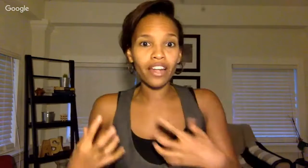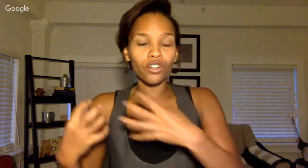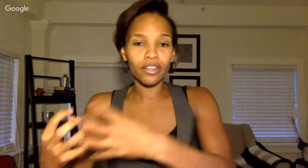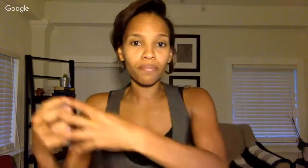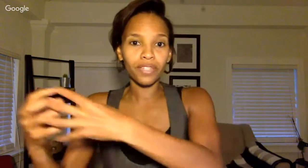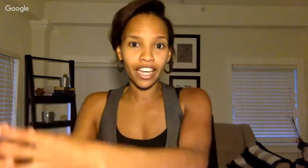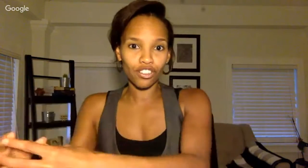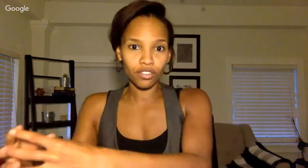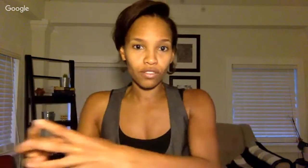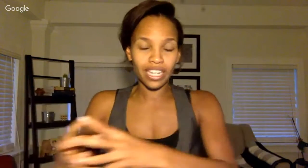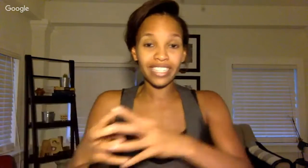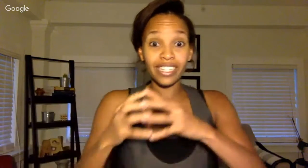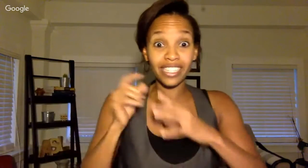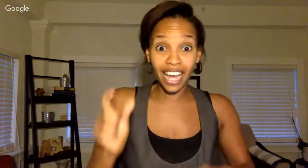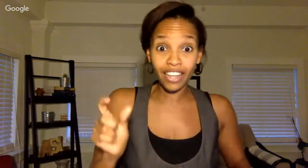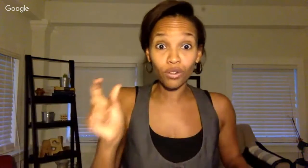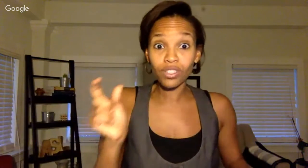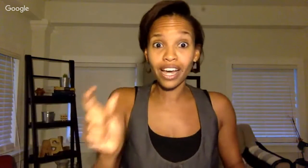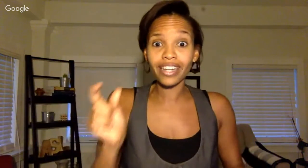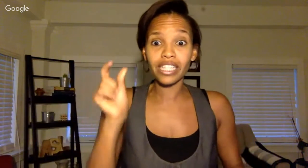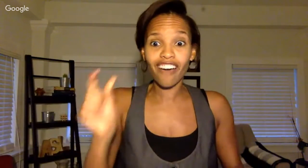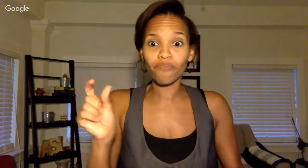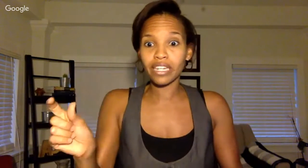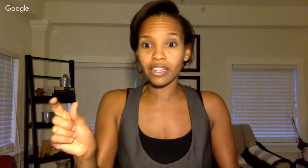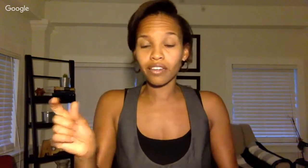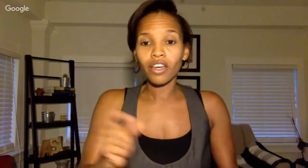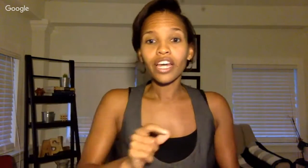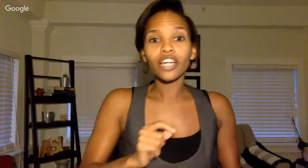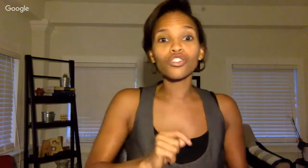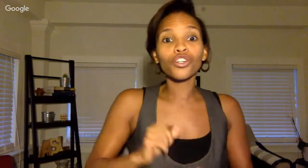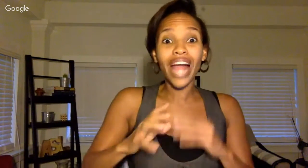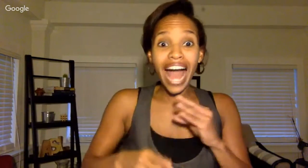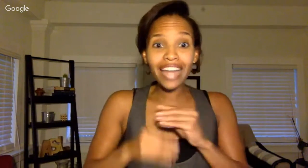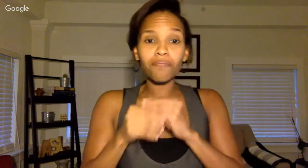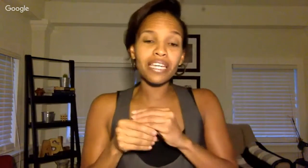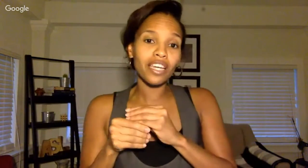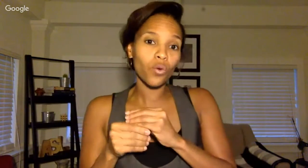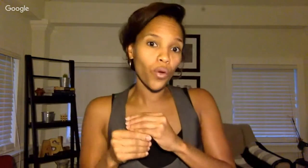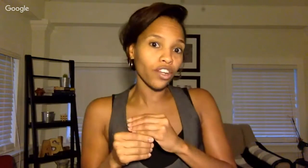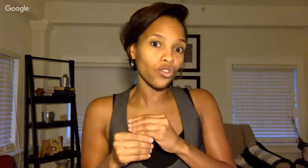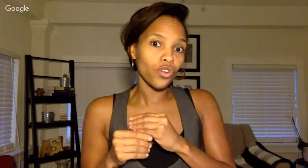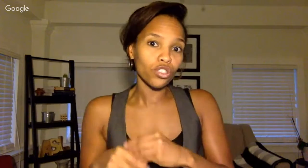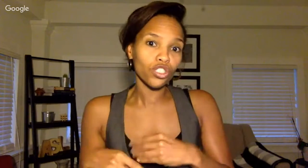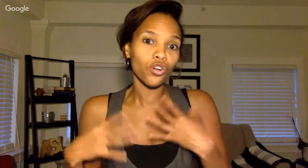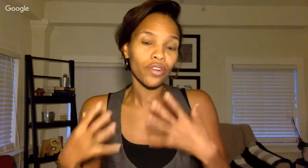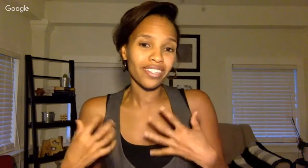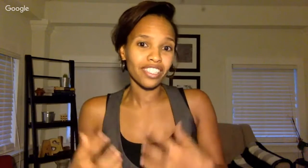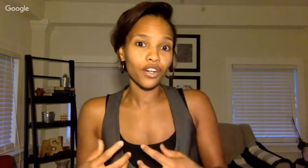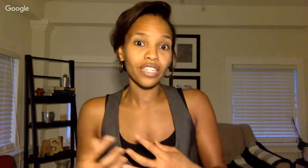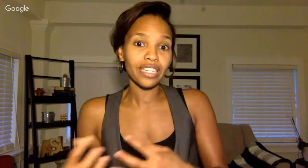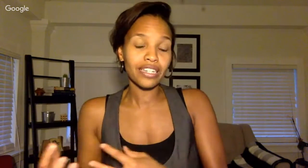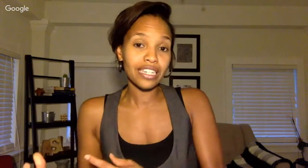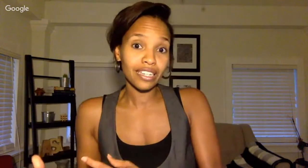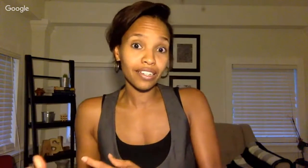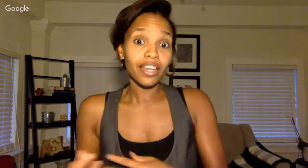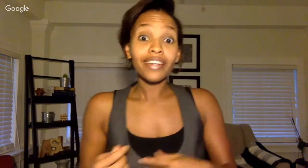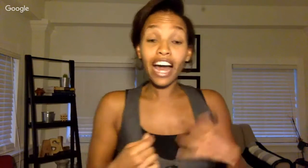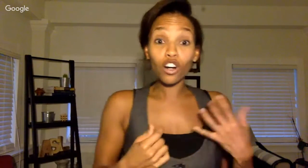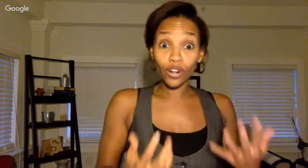grammatical implications. It's a sign, those signs have meaning. And so you're adding meaning when you don't necessarily need it. Now,